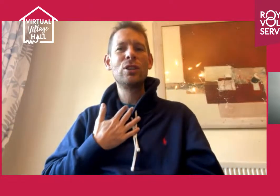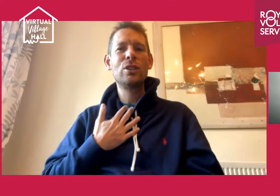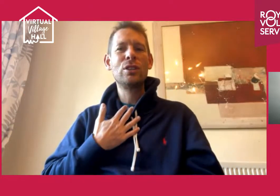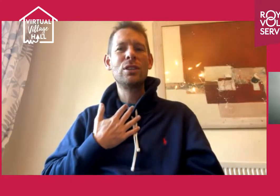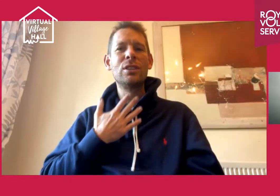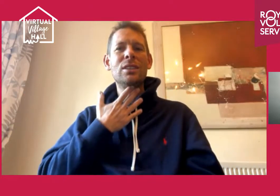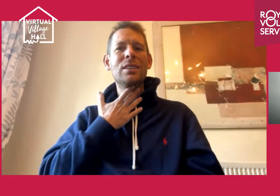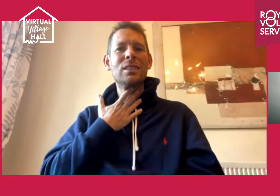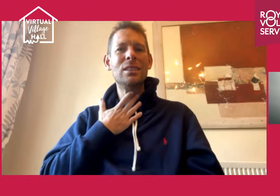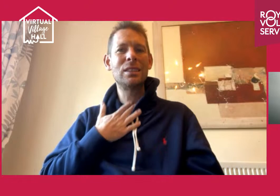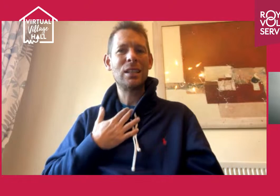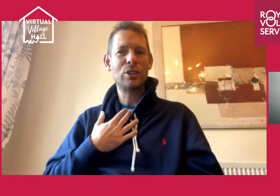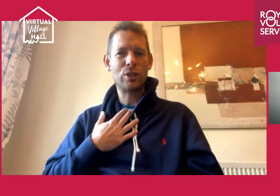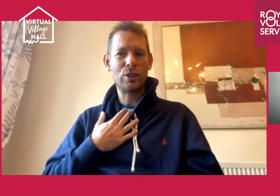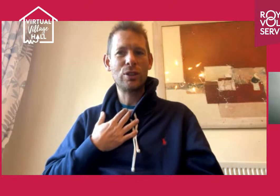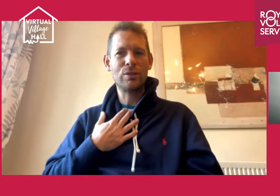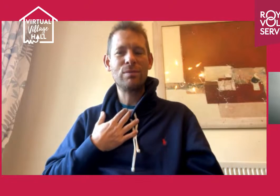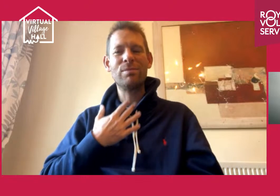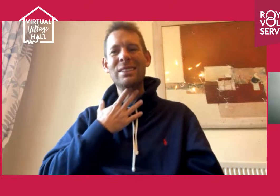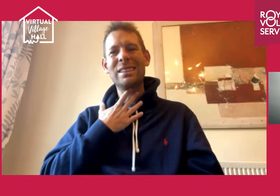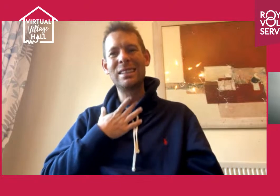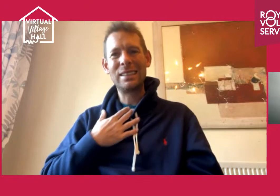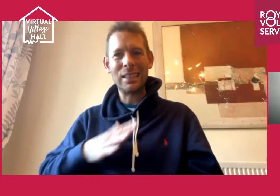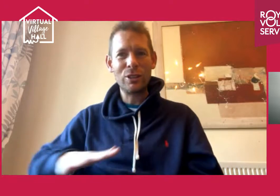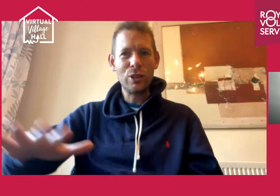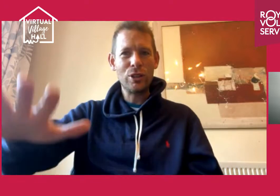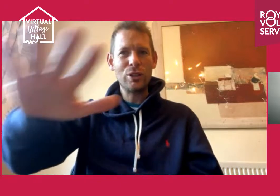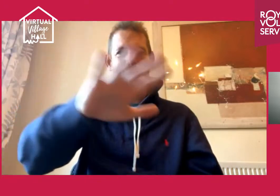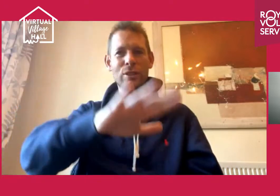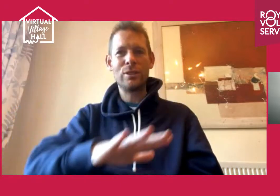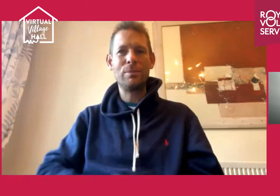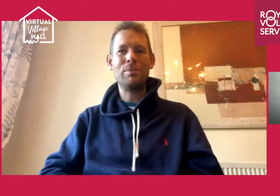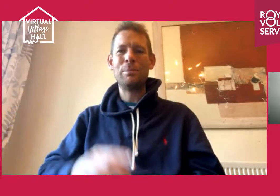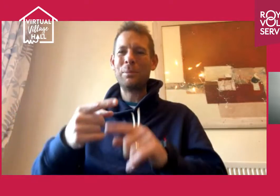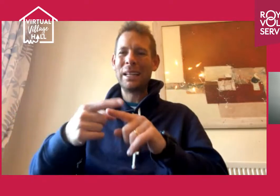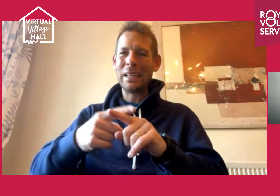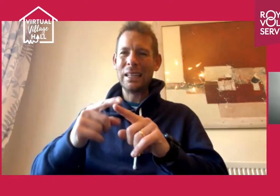Actually, in Northern Ireland, we use just this sign for desert, just the dry.